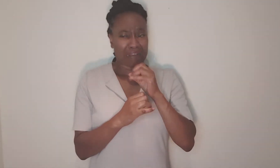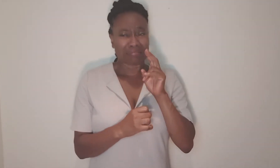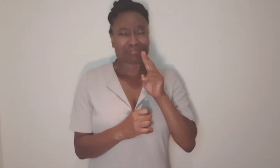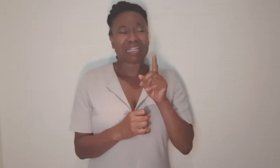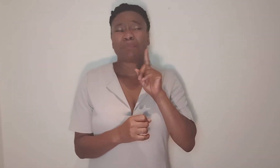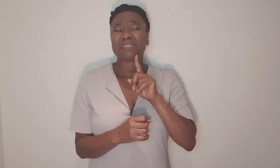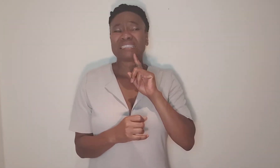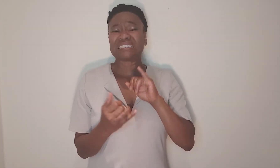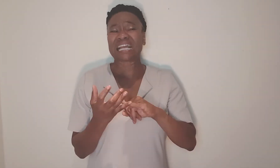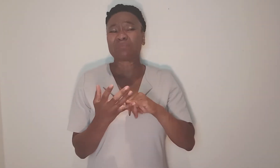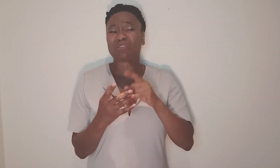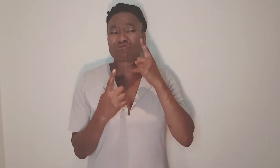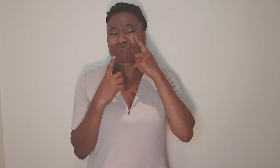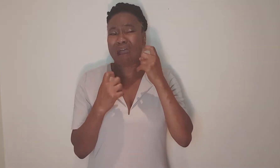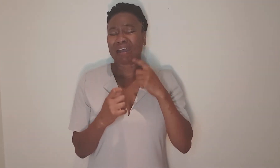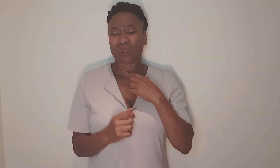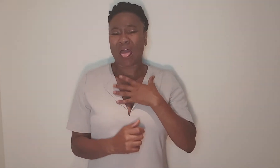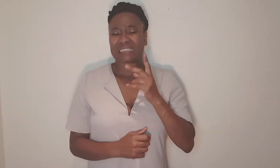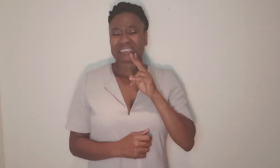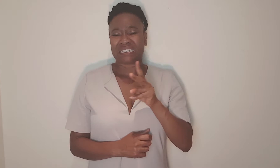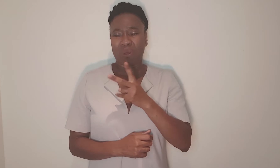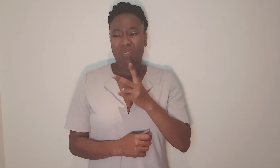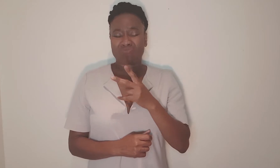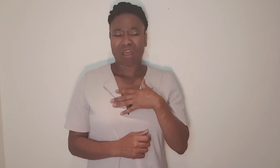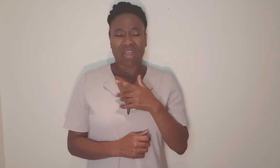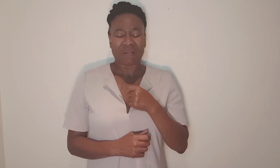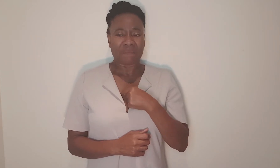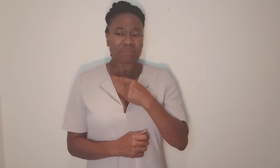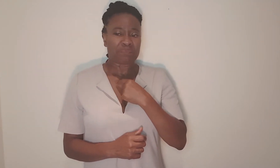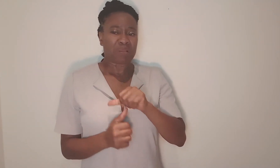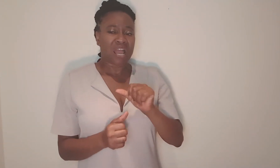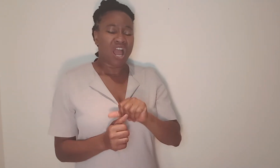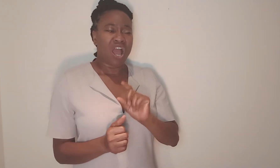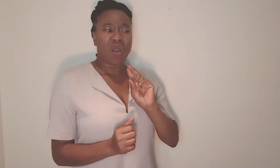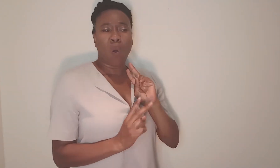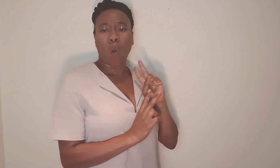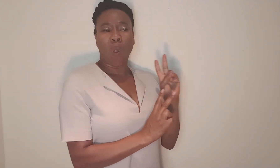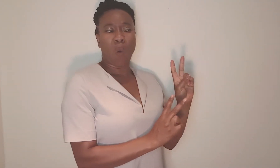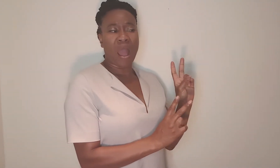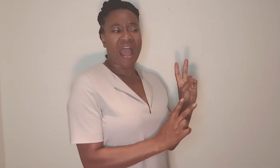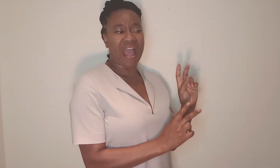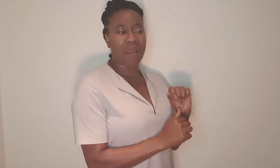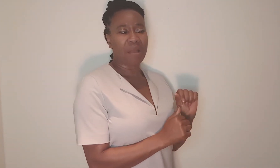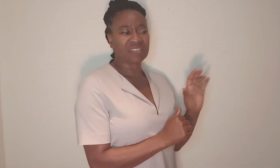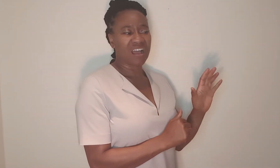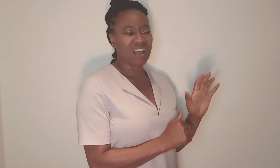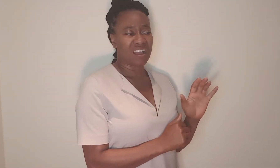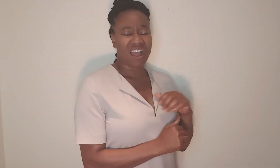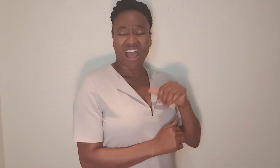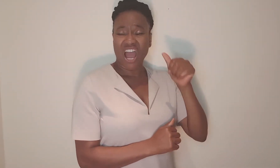hallway because even I know there's some things that can't be made any less devastating on the heart. So it's best to just let them